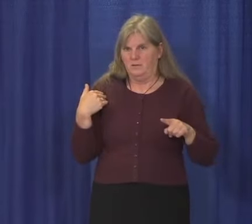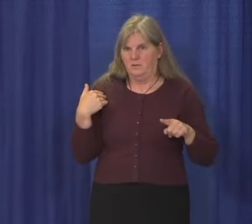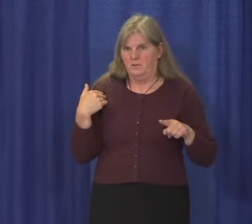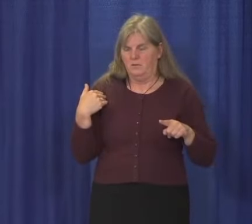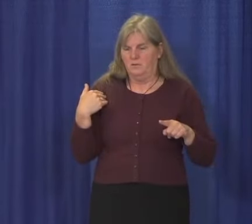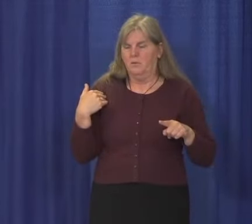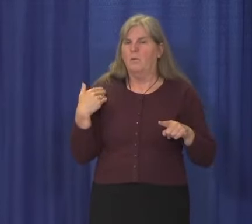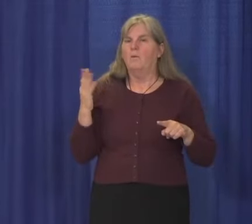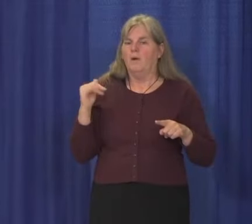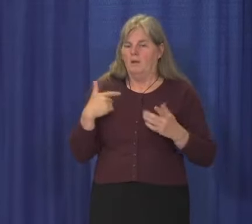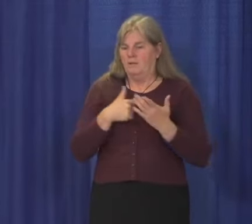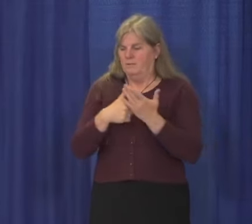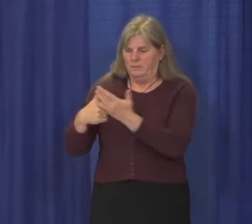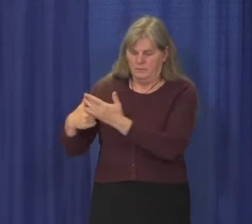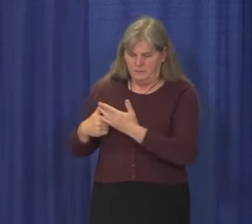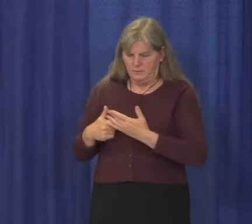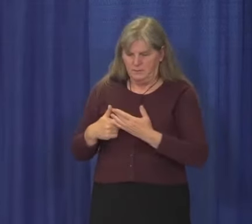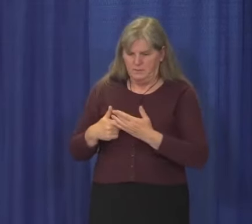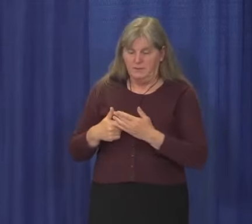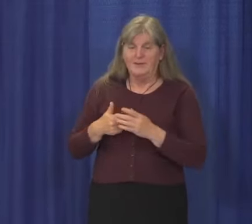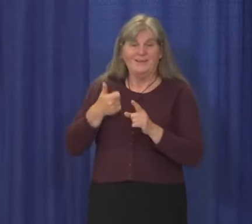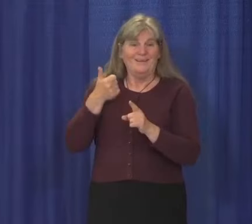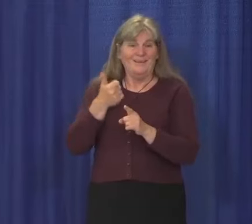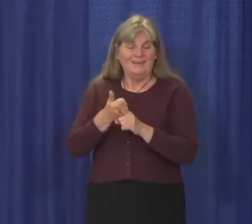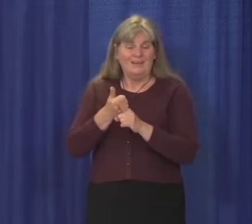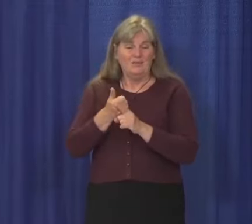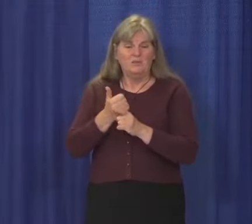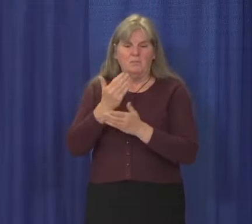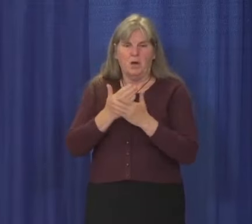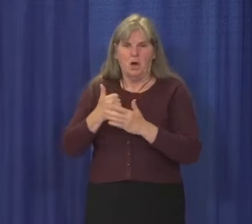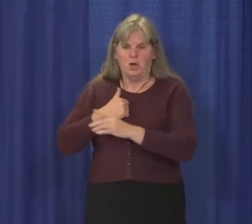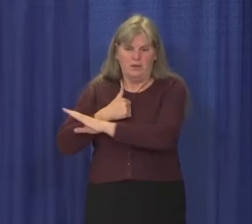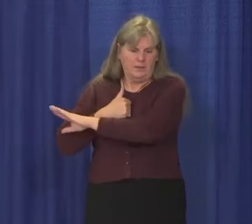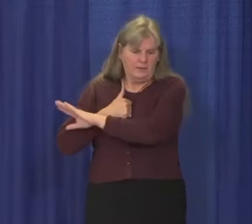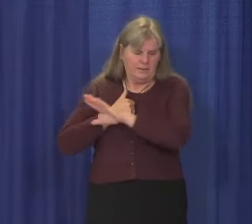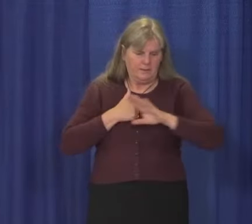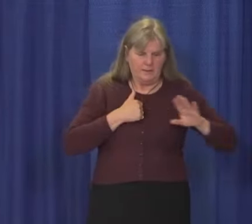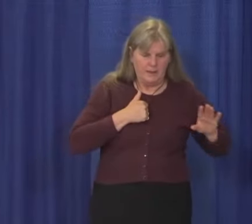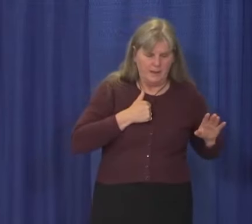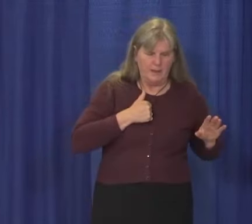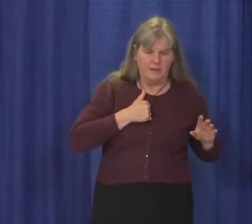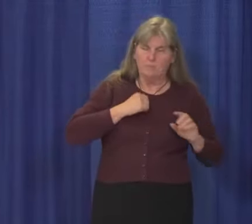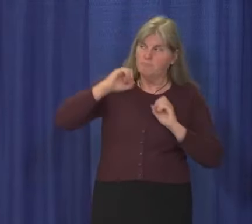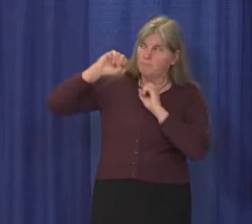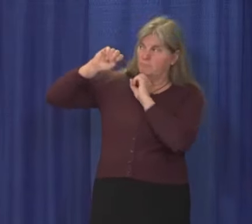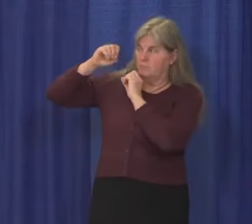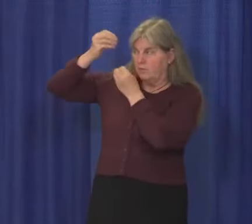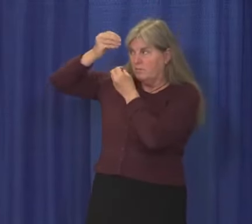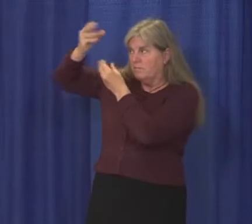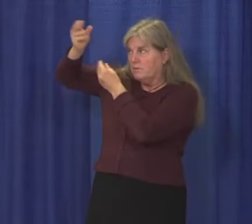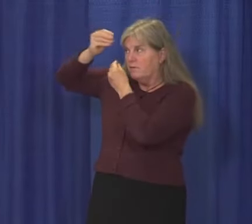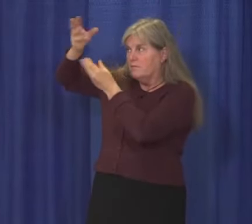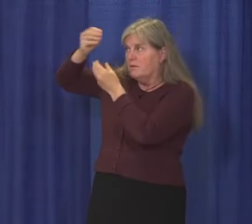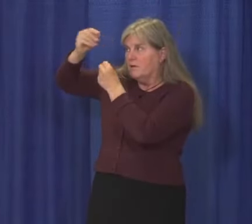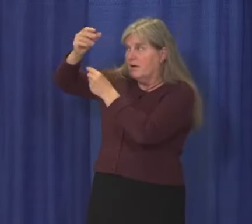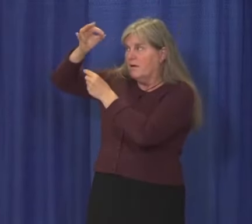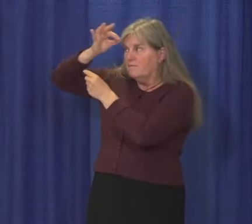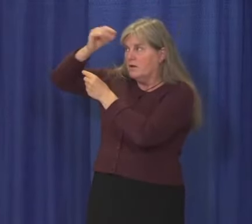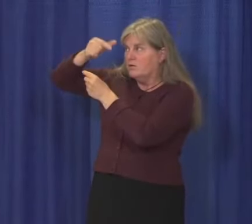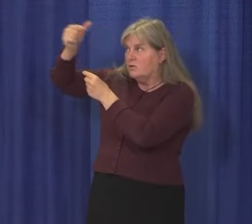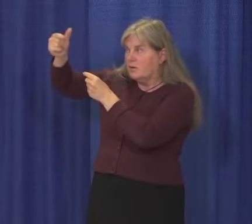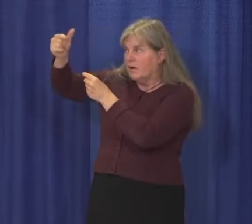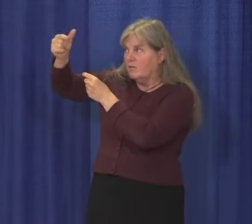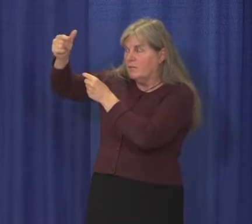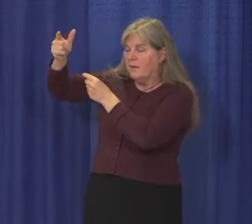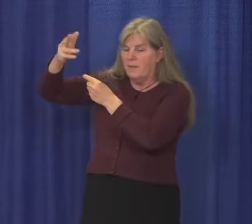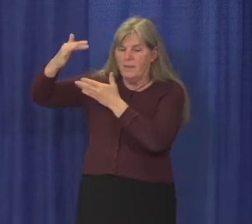the information that each region has been giving into the federal government over the past few days and weeks, that we will hear the